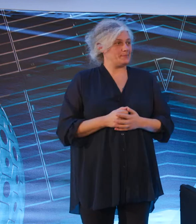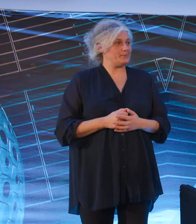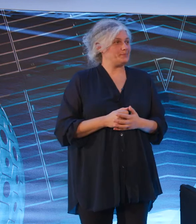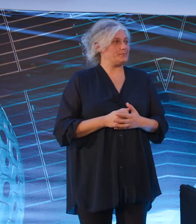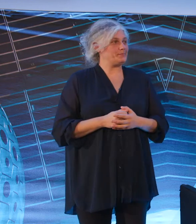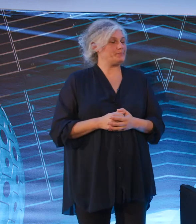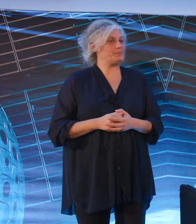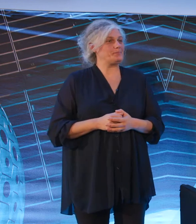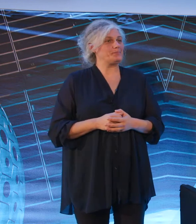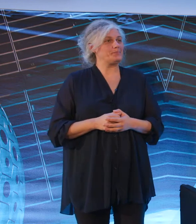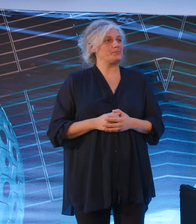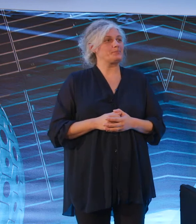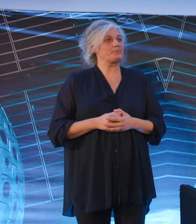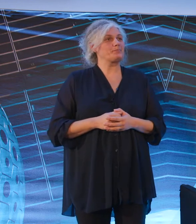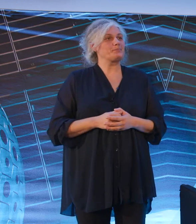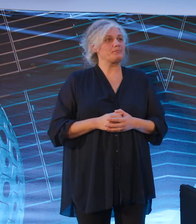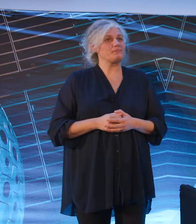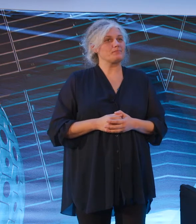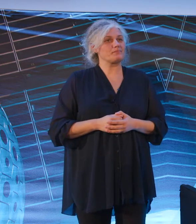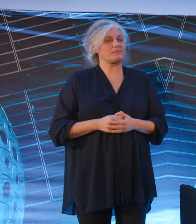Uber Untuk.